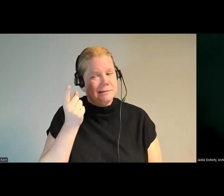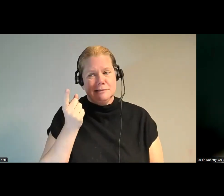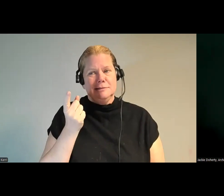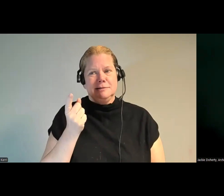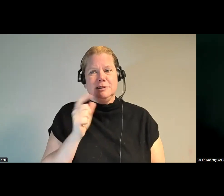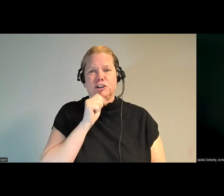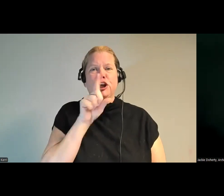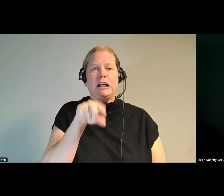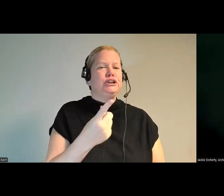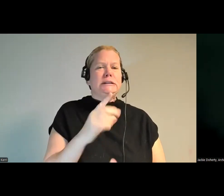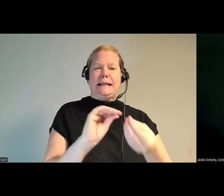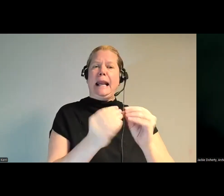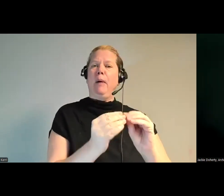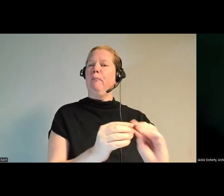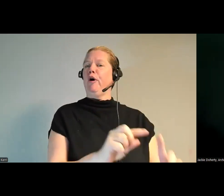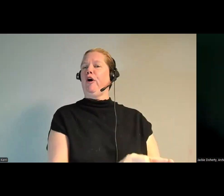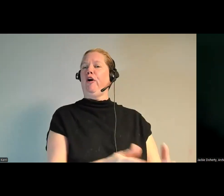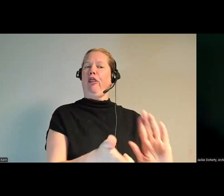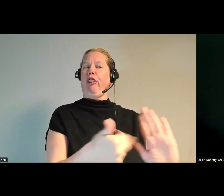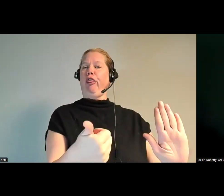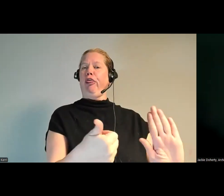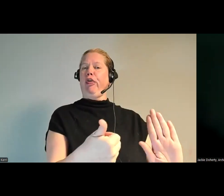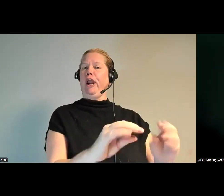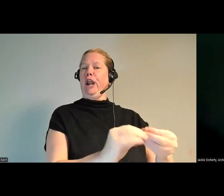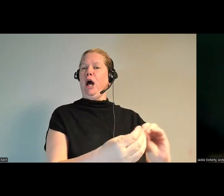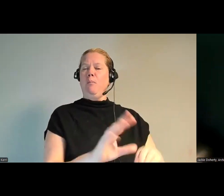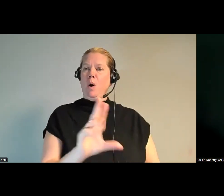it's not just a statistic or a number. We've got